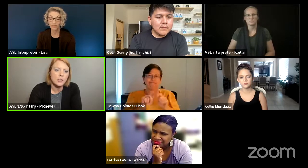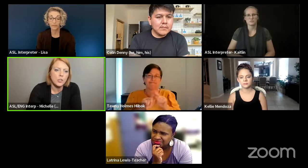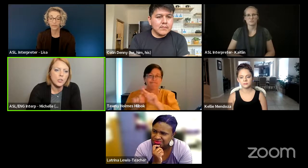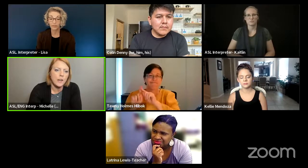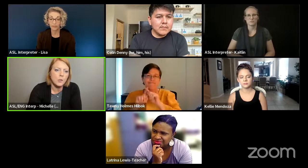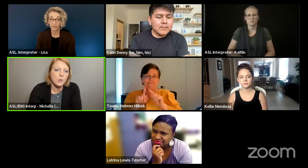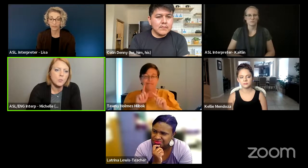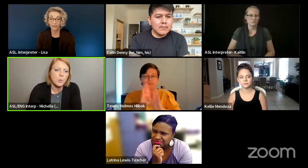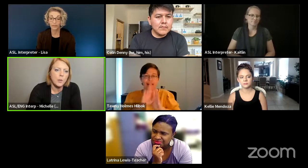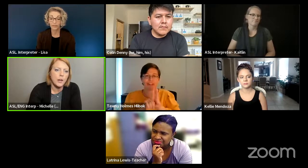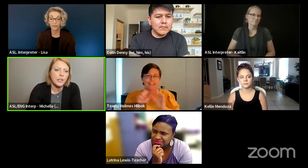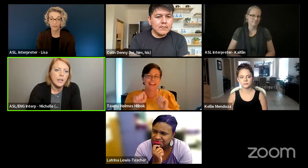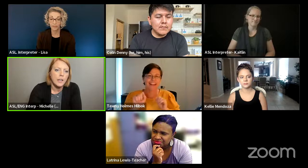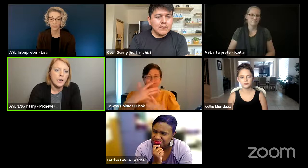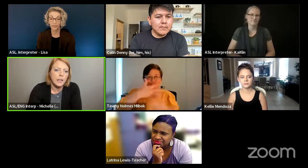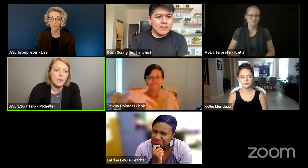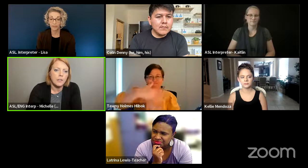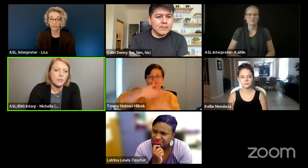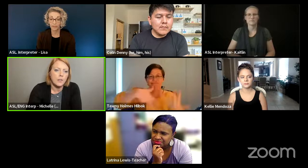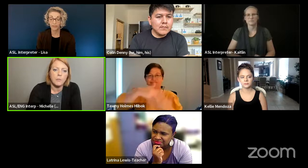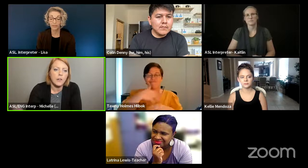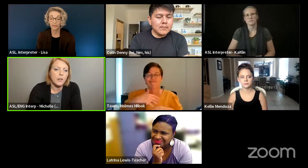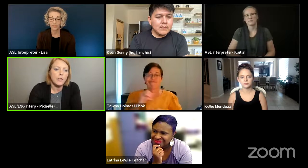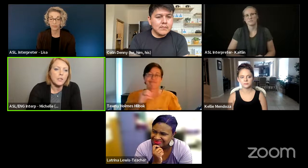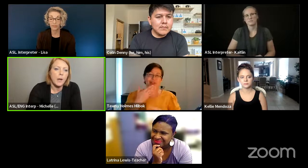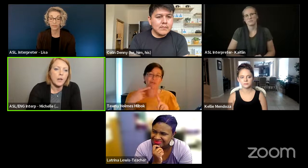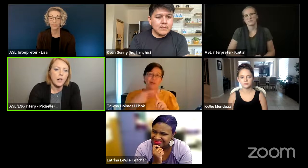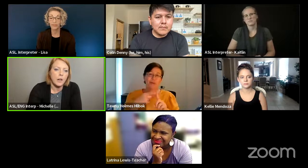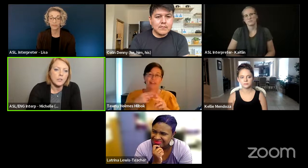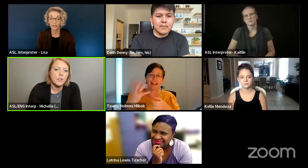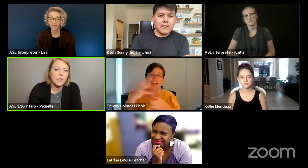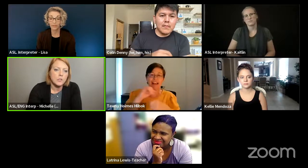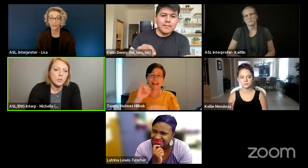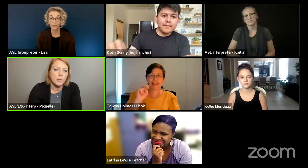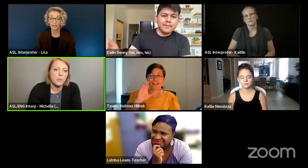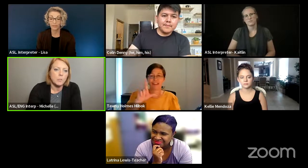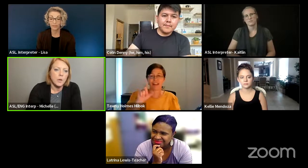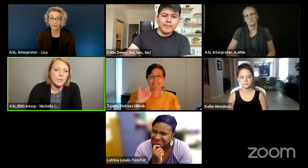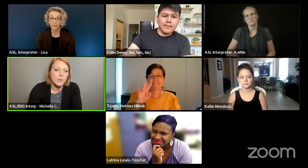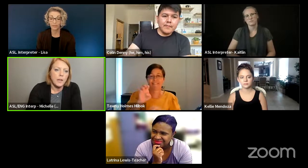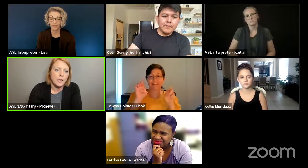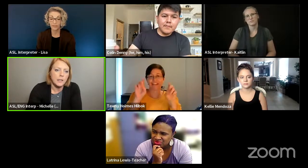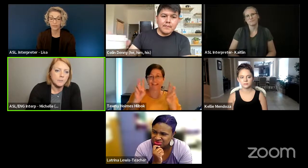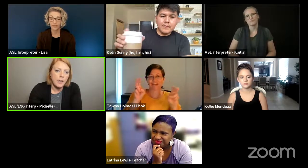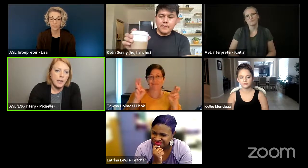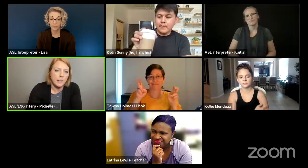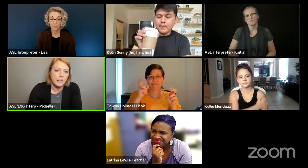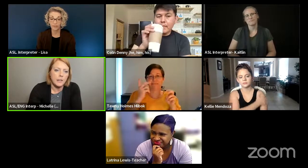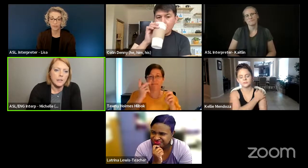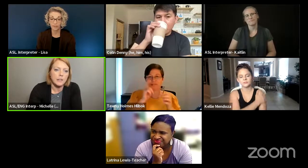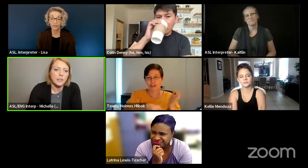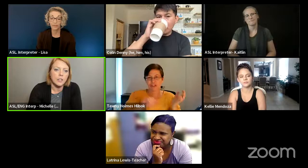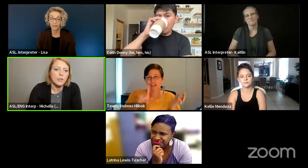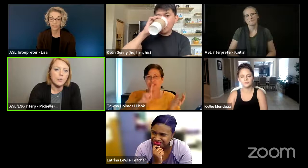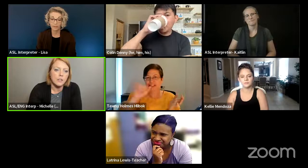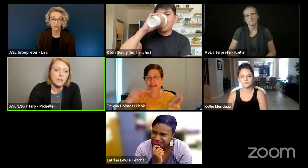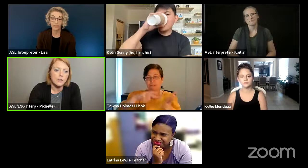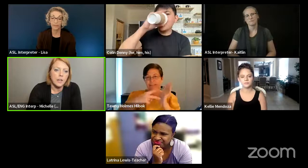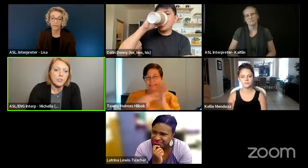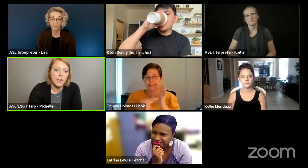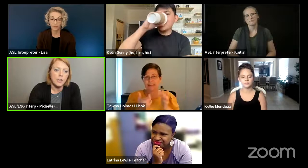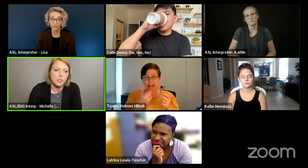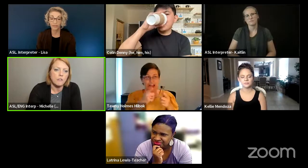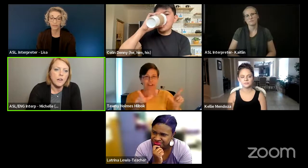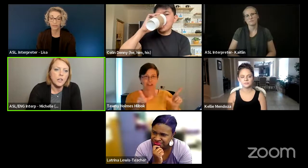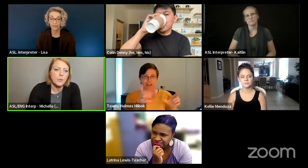sensitivity, to make sure that everyone is prepared from various backgrounds to be able to participate and in an